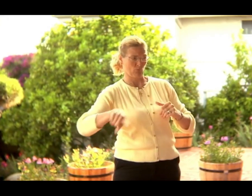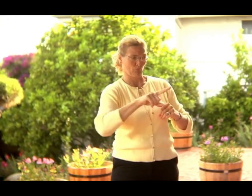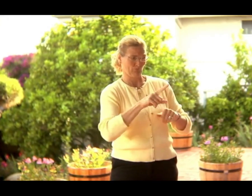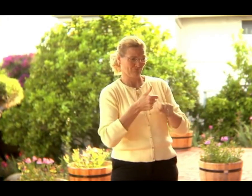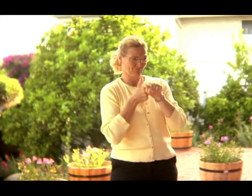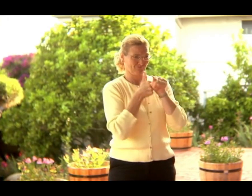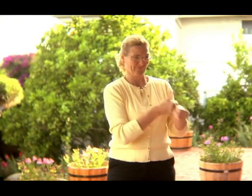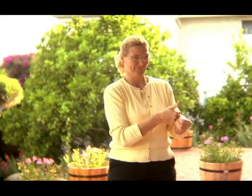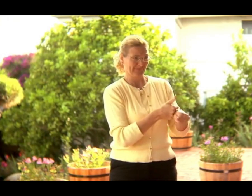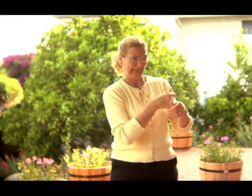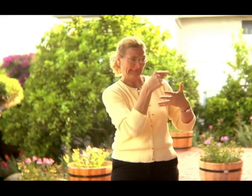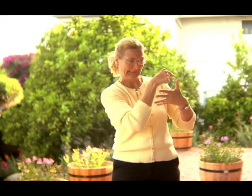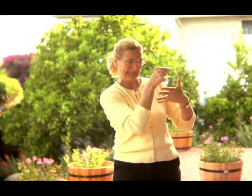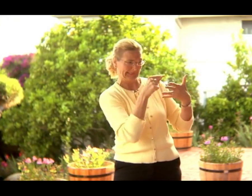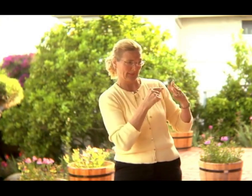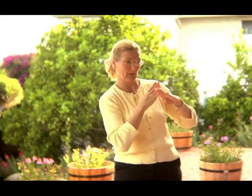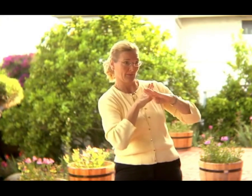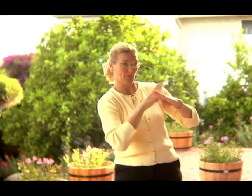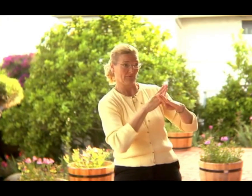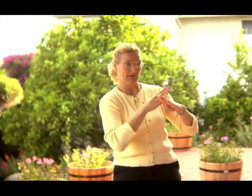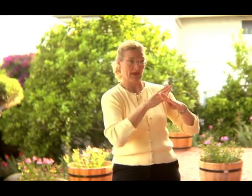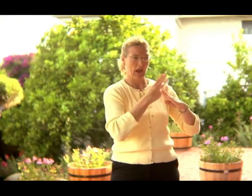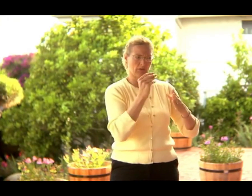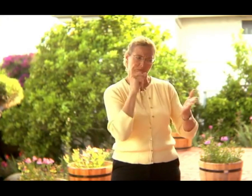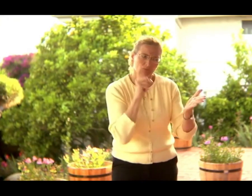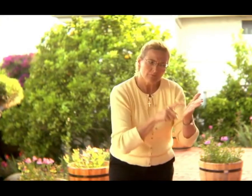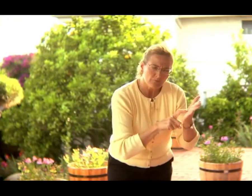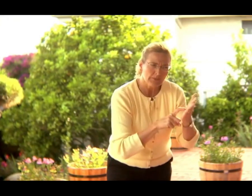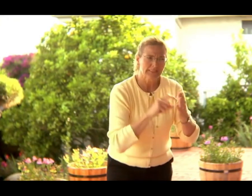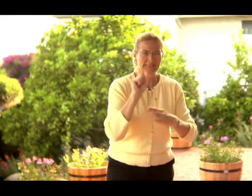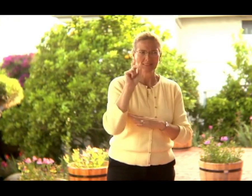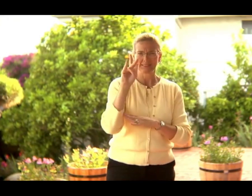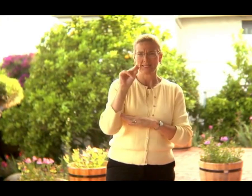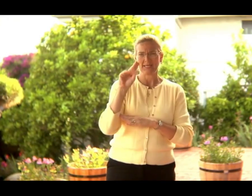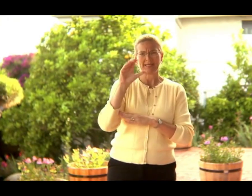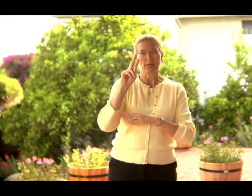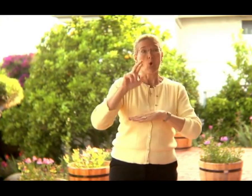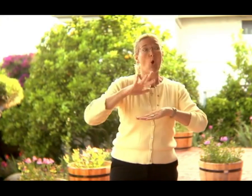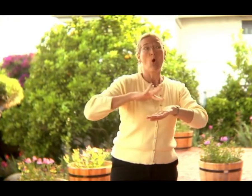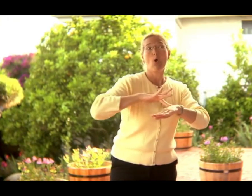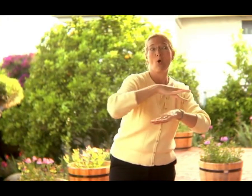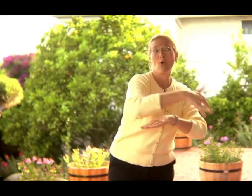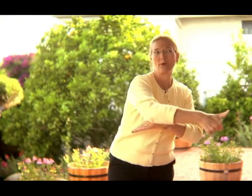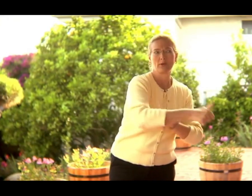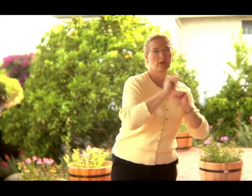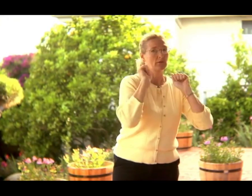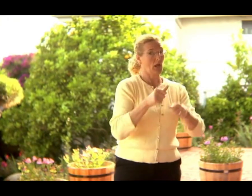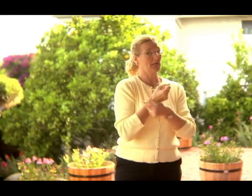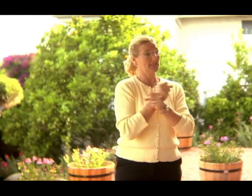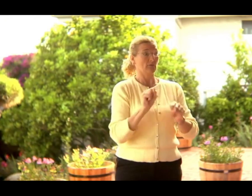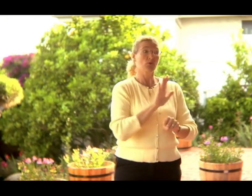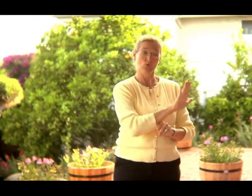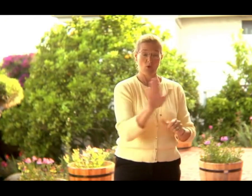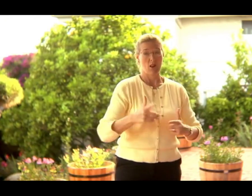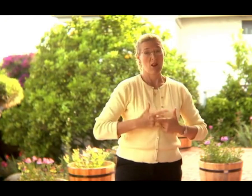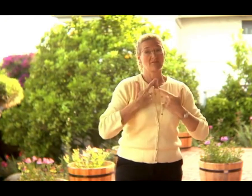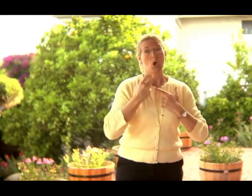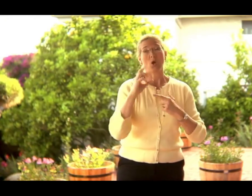Even more important, I hope you will take the steps I discussed for preventing skin cancer and finding it early. This